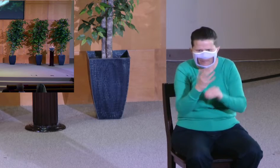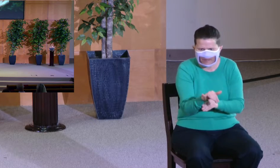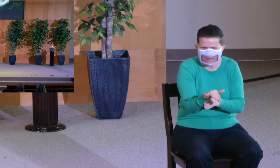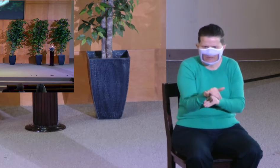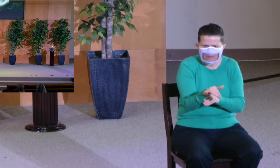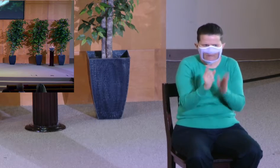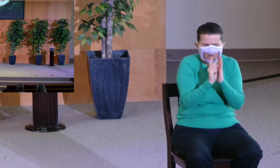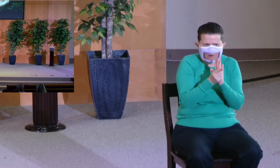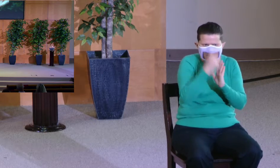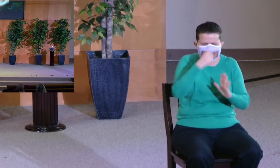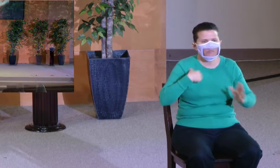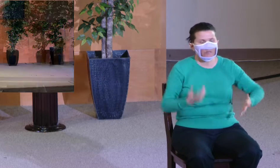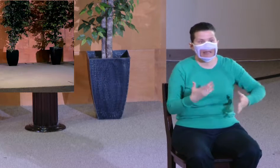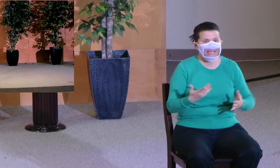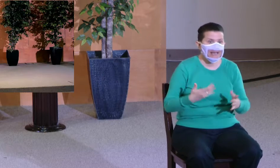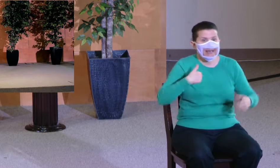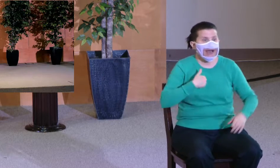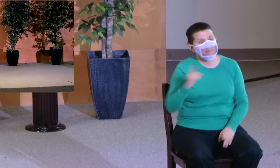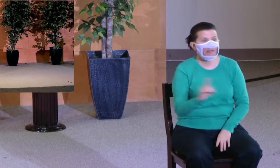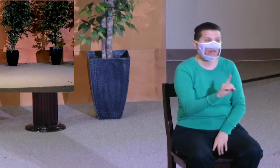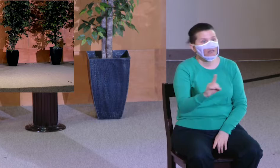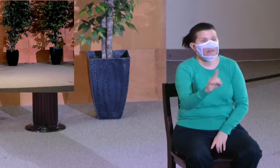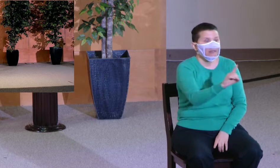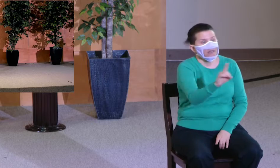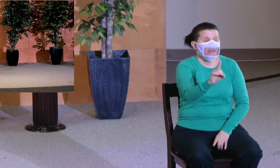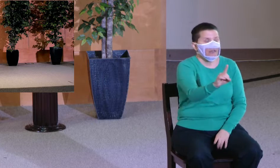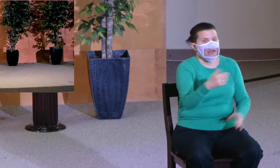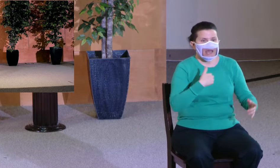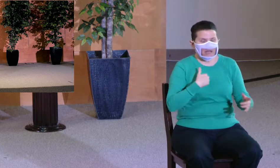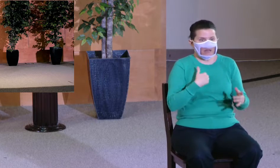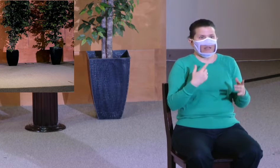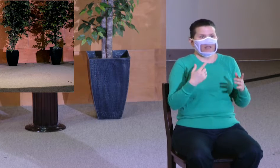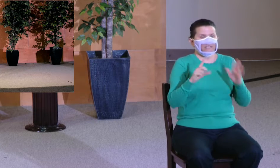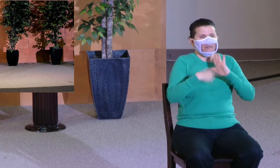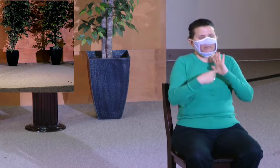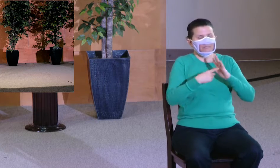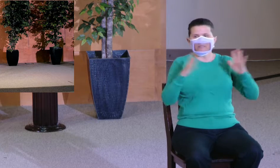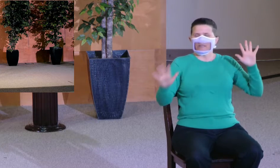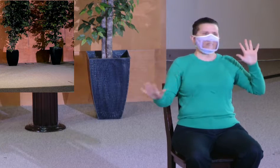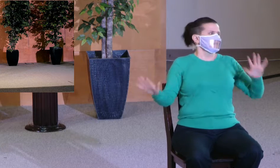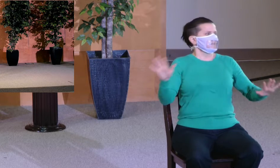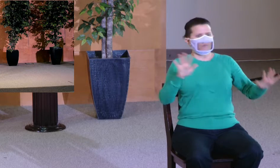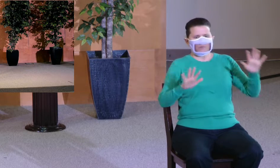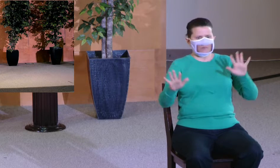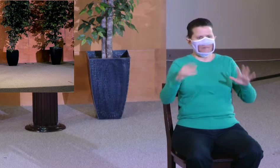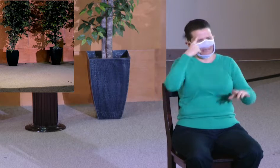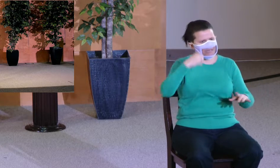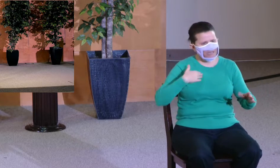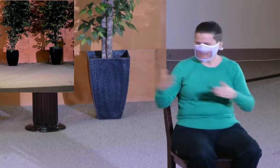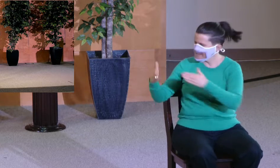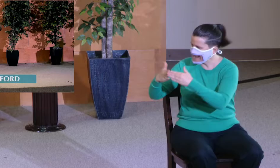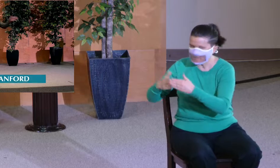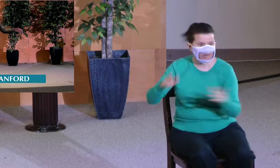things weren't going the way we thought it were, but we are still here. So I want you to take that energy of being here in this community, in this presence. Turn to your neighbor and say,